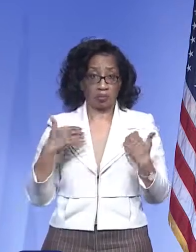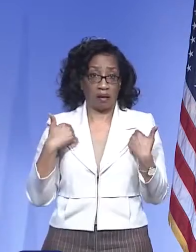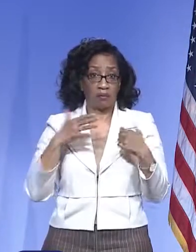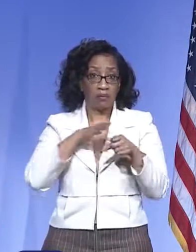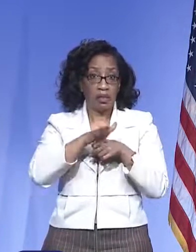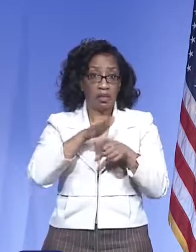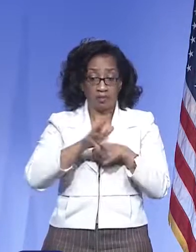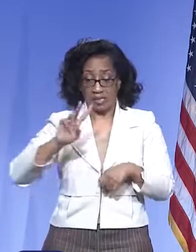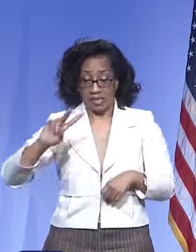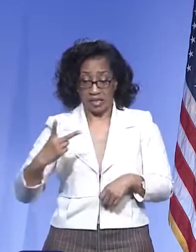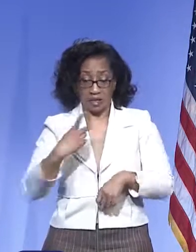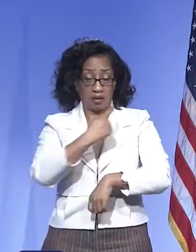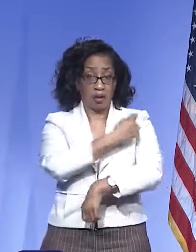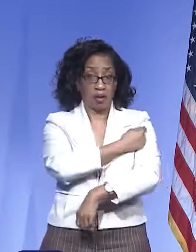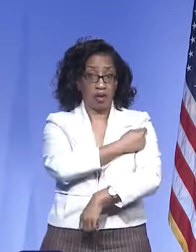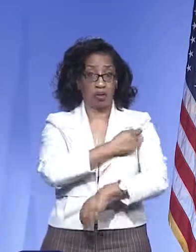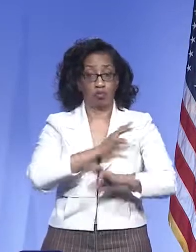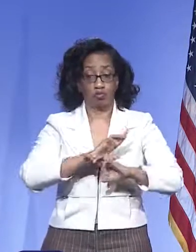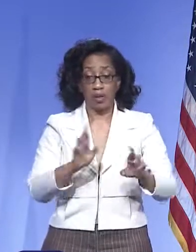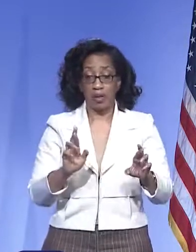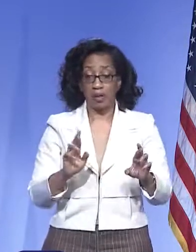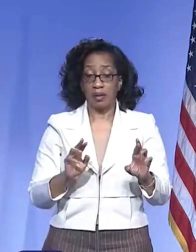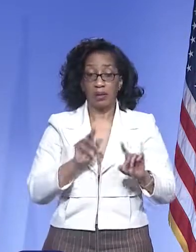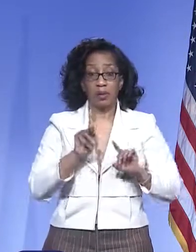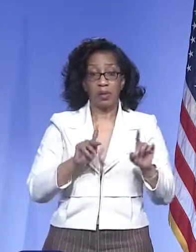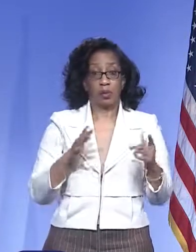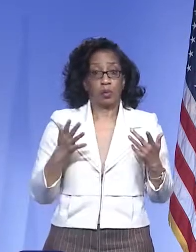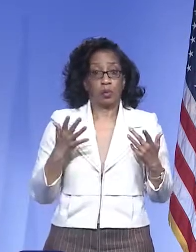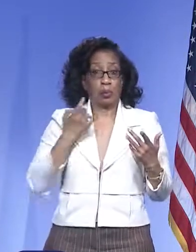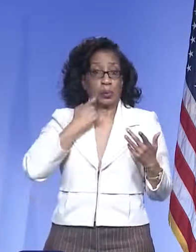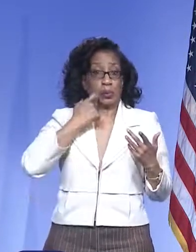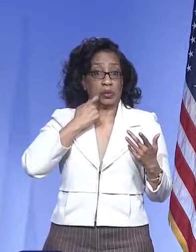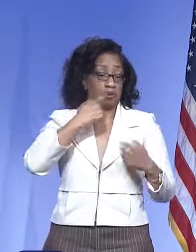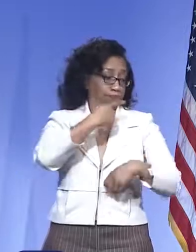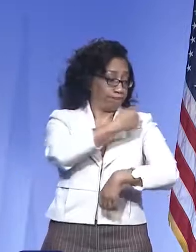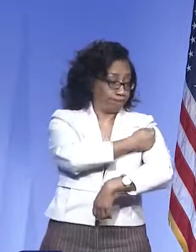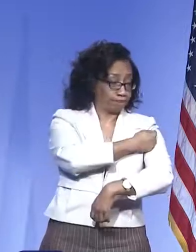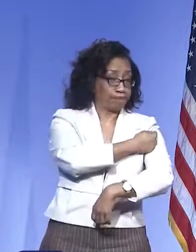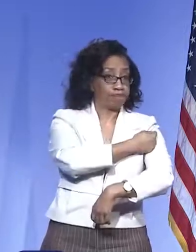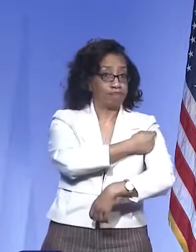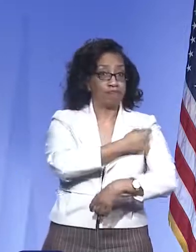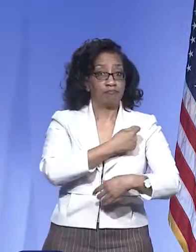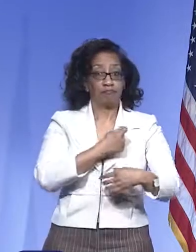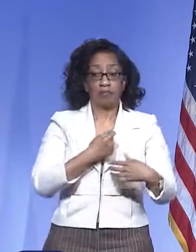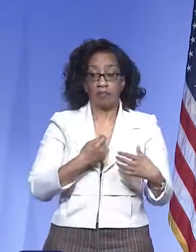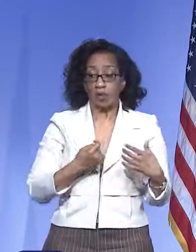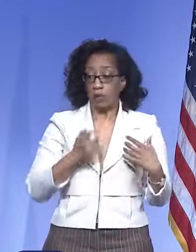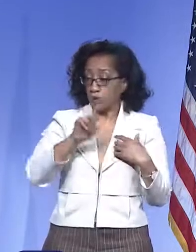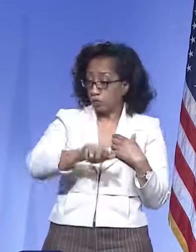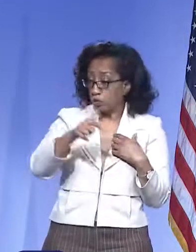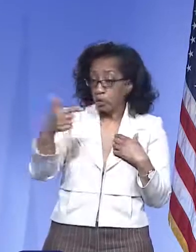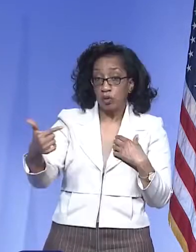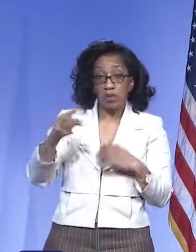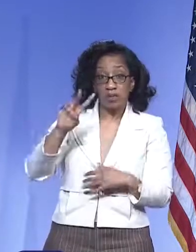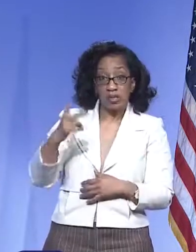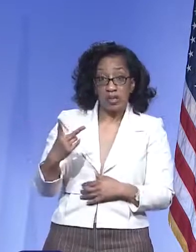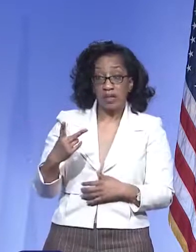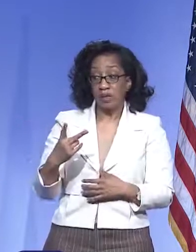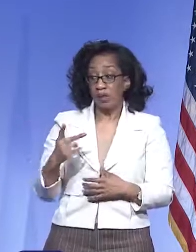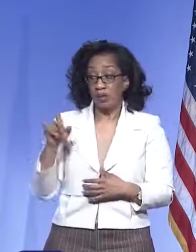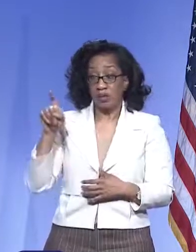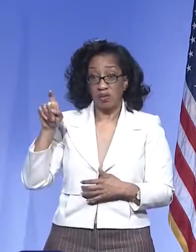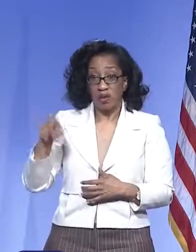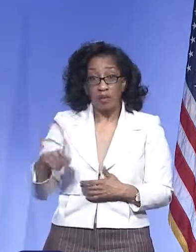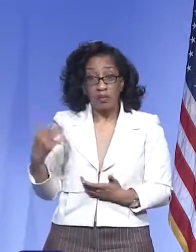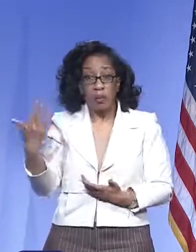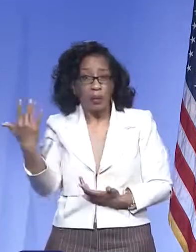to give everyone that's been vaccinated in recent weeks their second dose in a timely manner, or should people expect waits